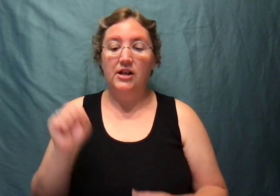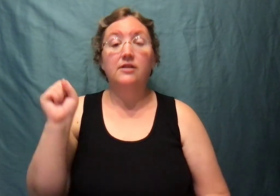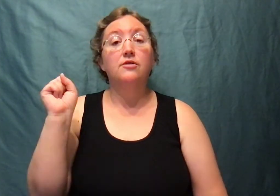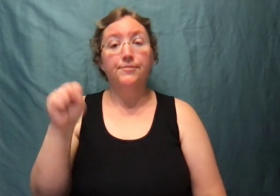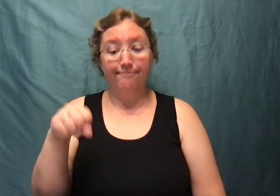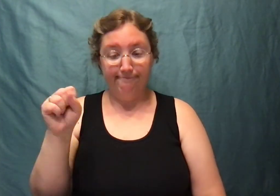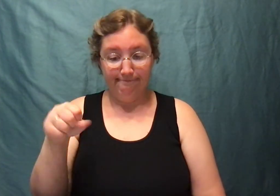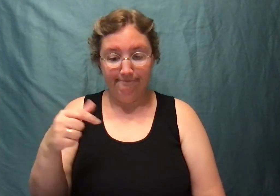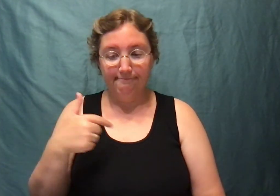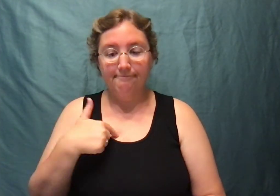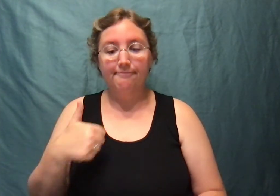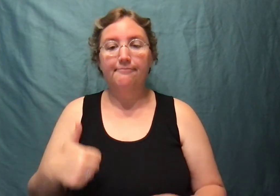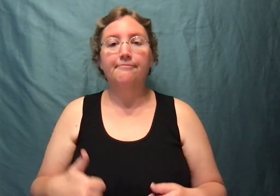answers,